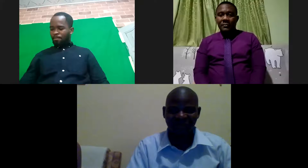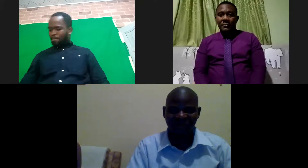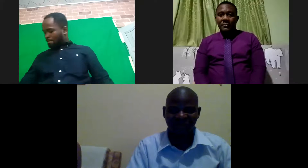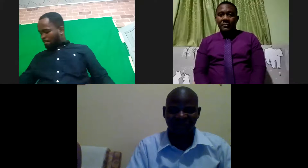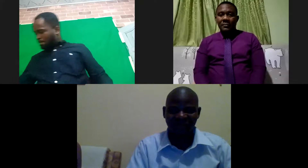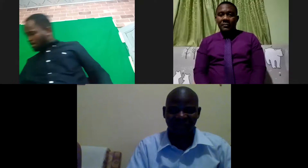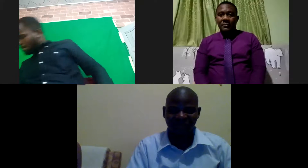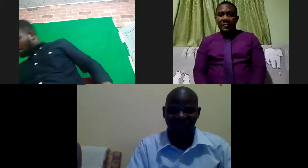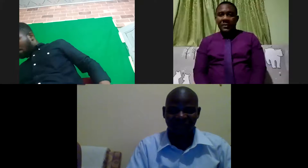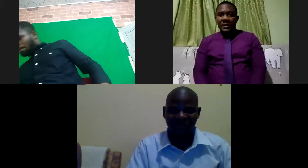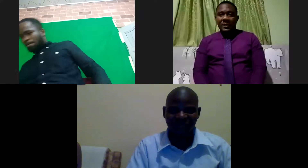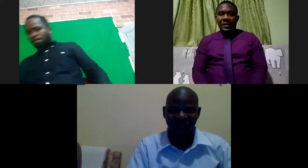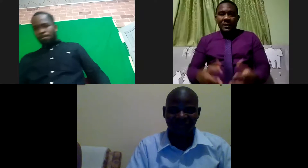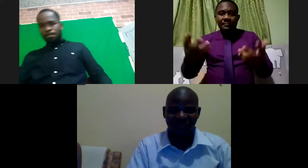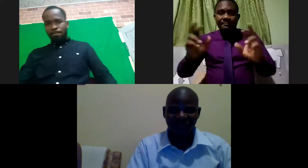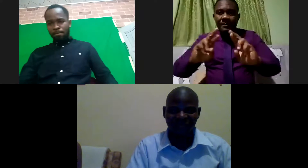Clement, are we ready?